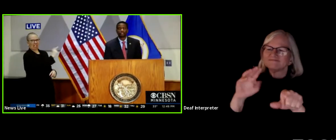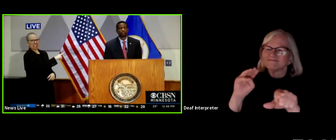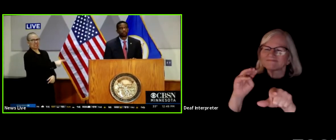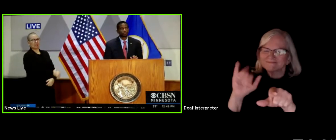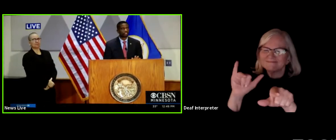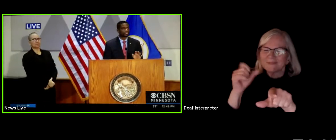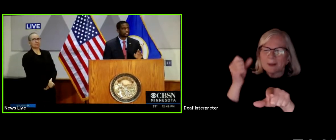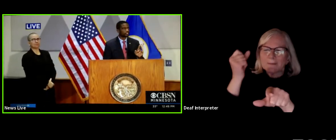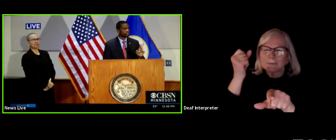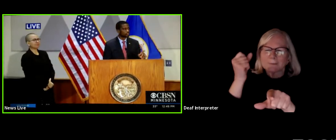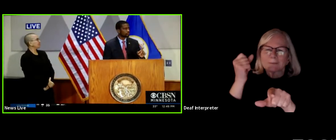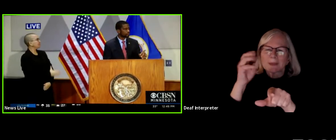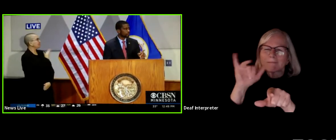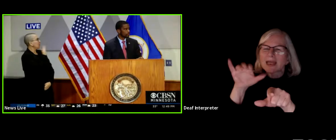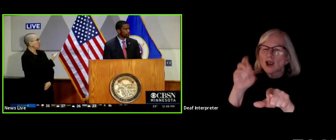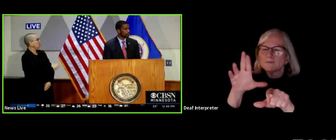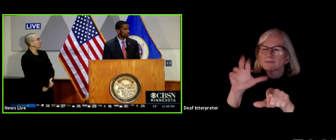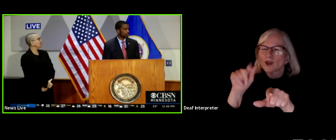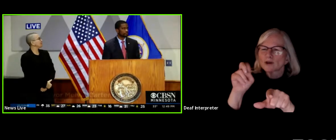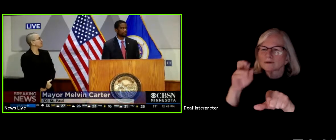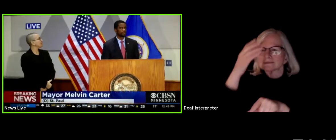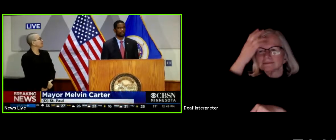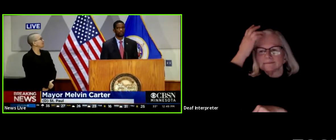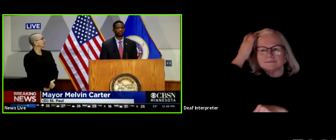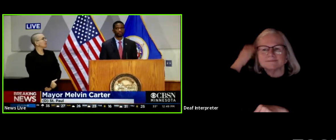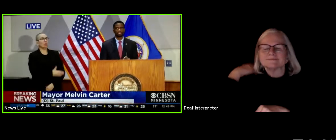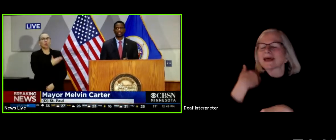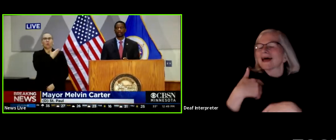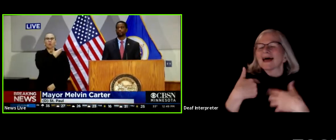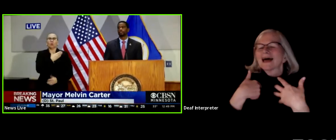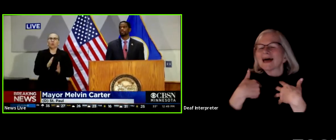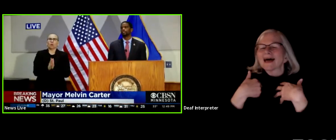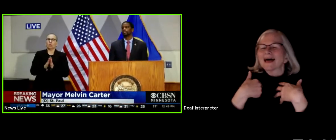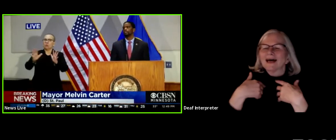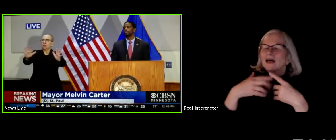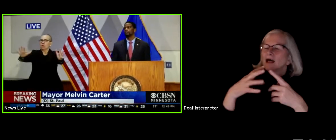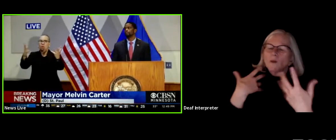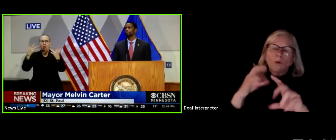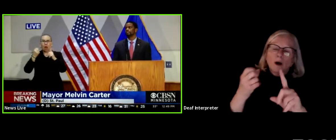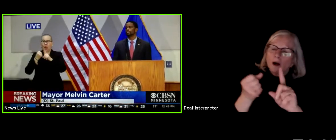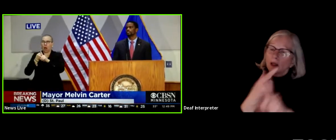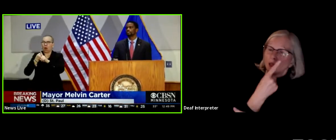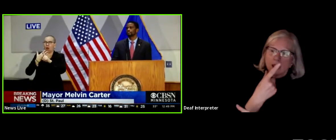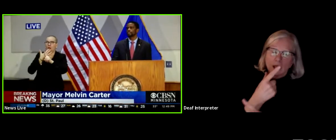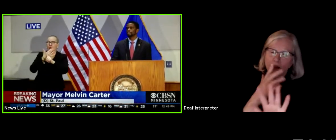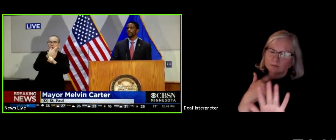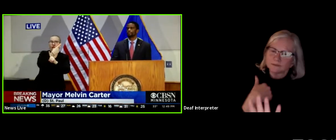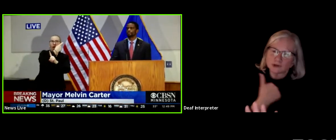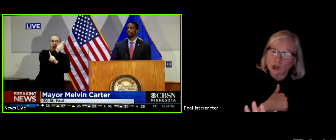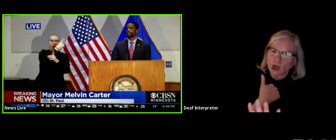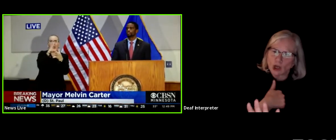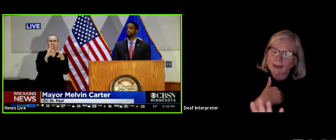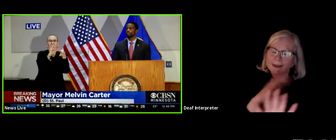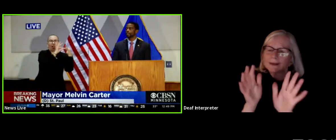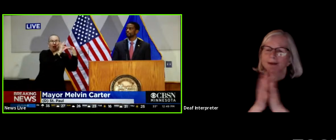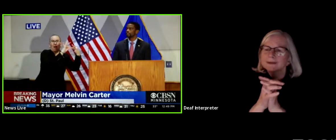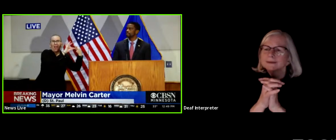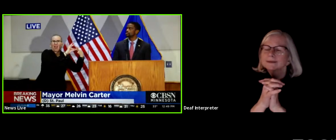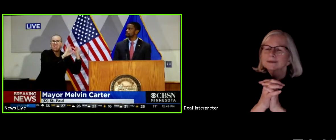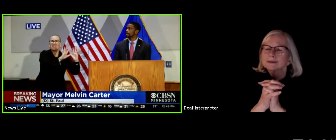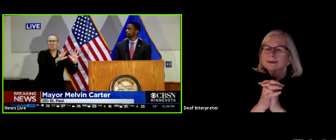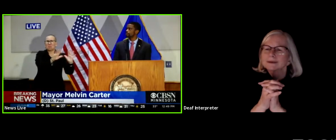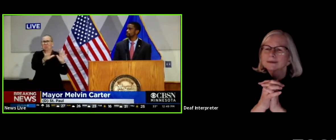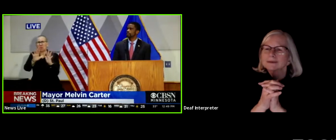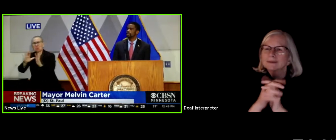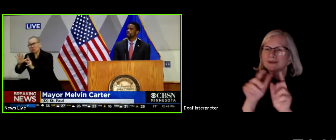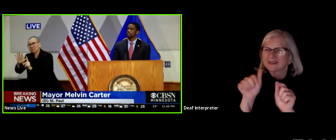Thank you. And I don't want to take us too far off of the topic. Because of the events that happened last week at the